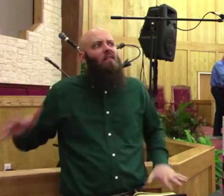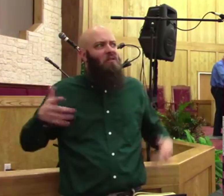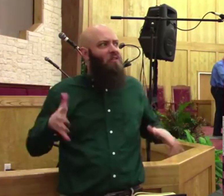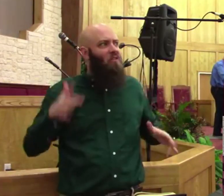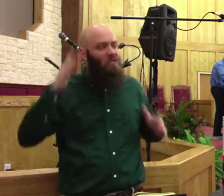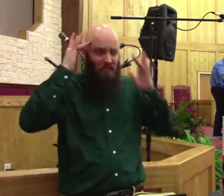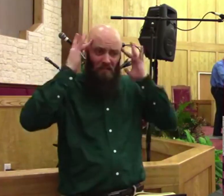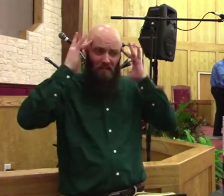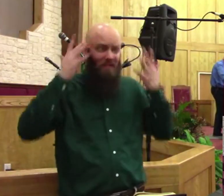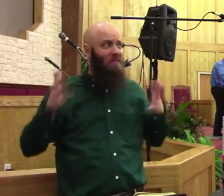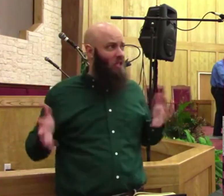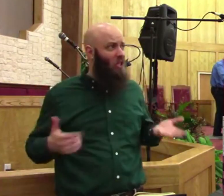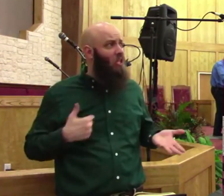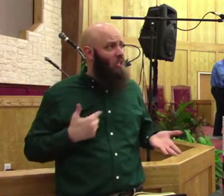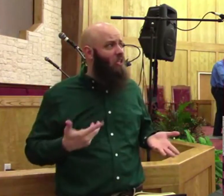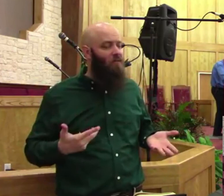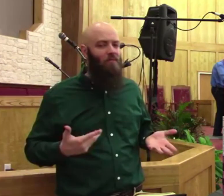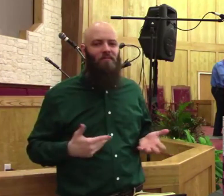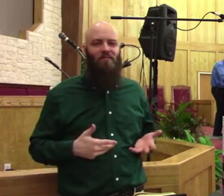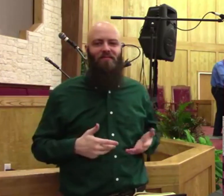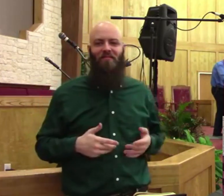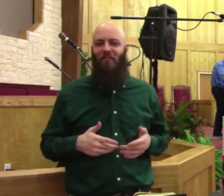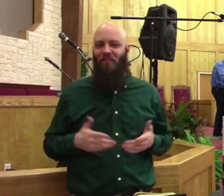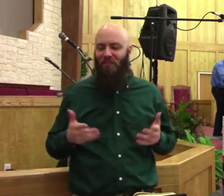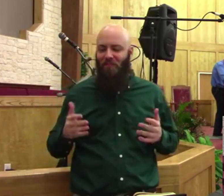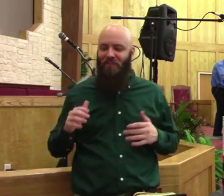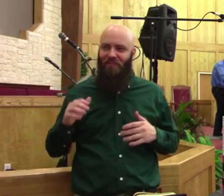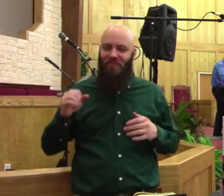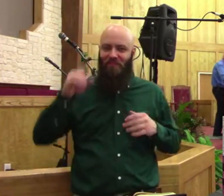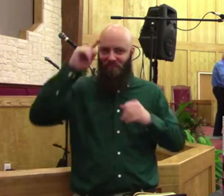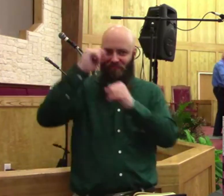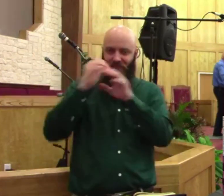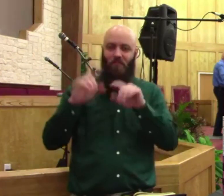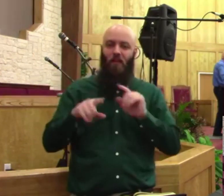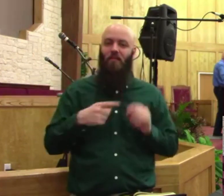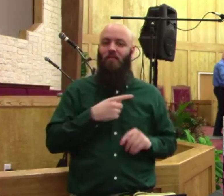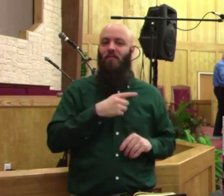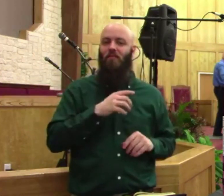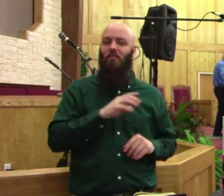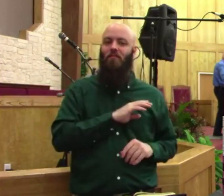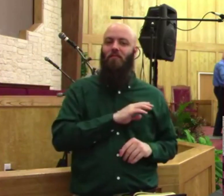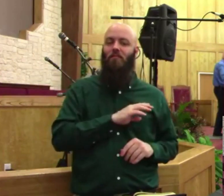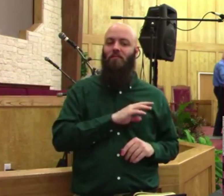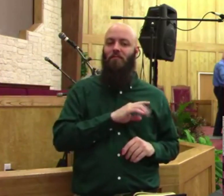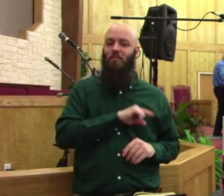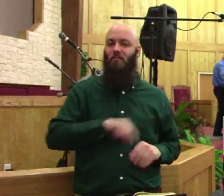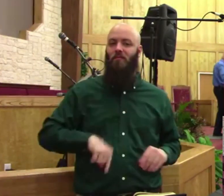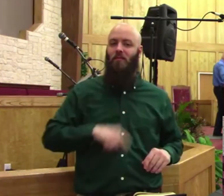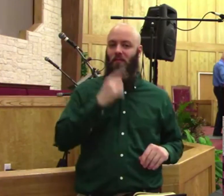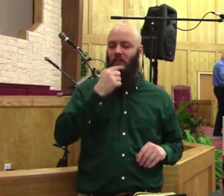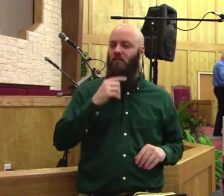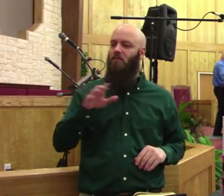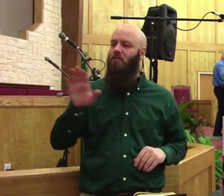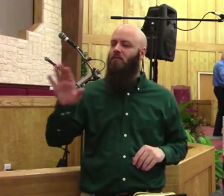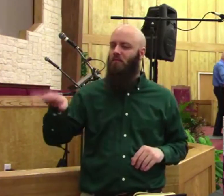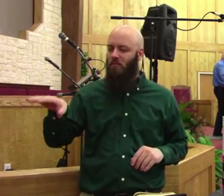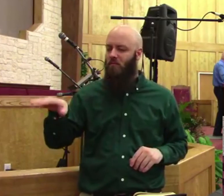are alarmed. But she says, verse 11, there is a man in your kingdom who can help